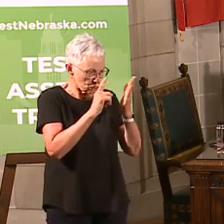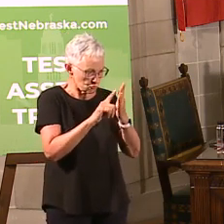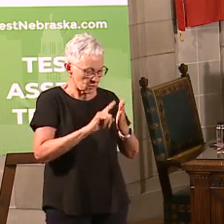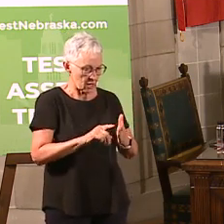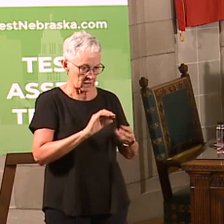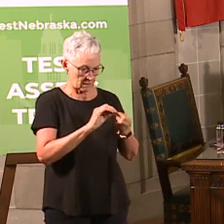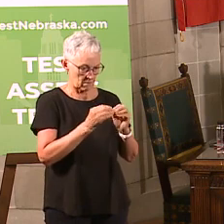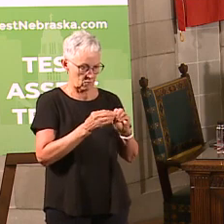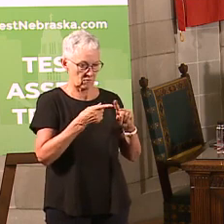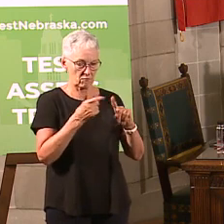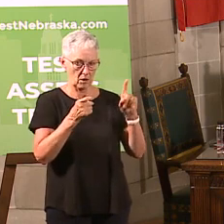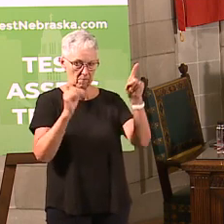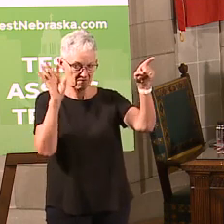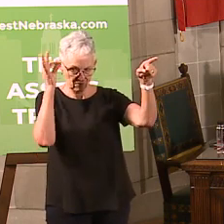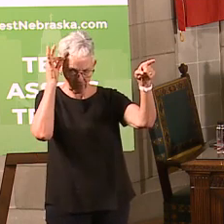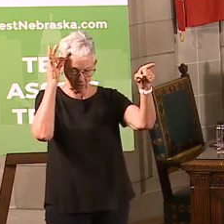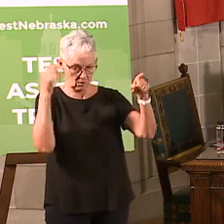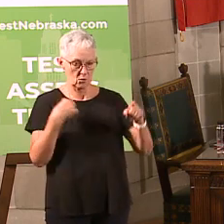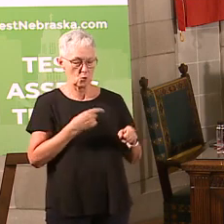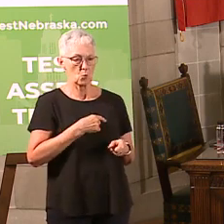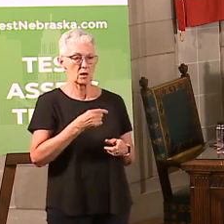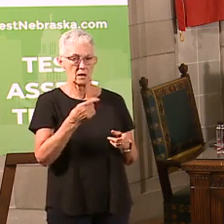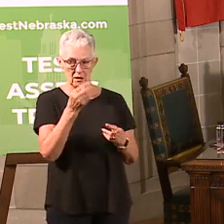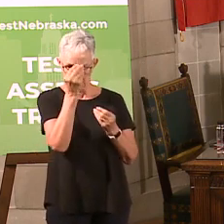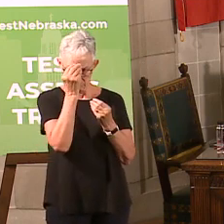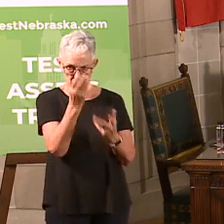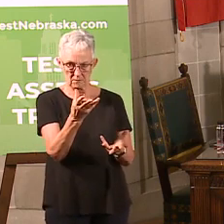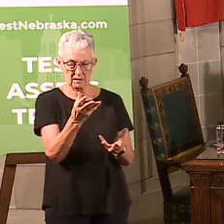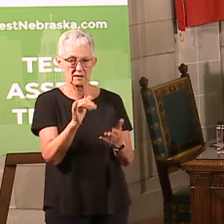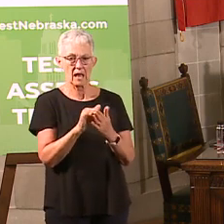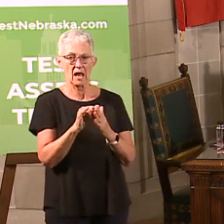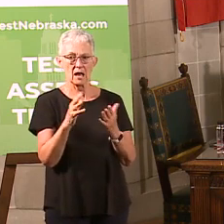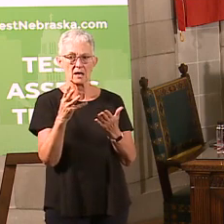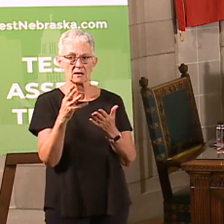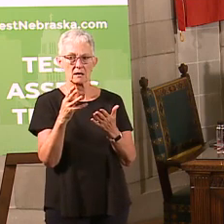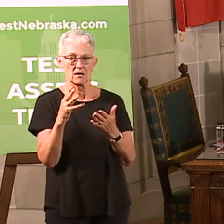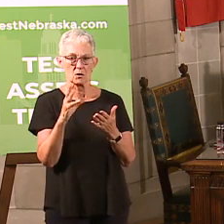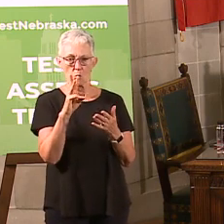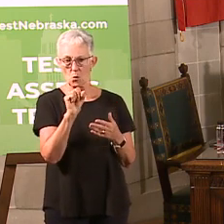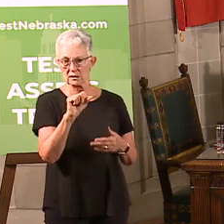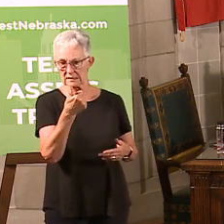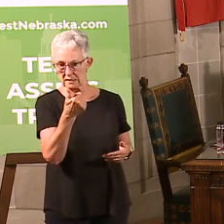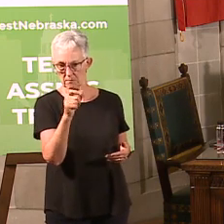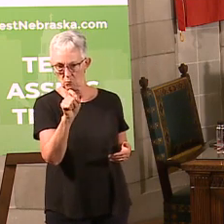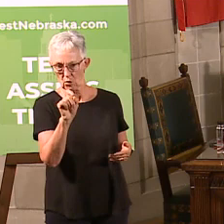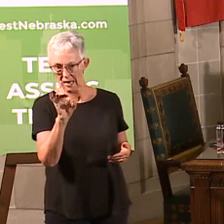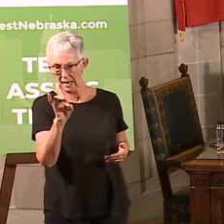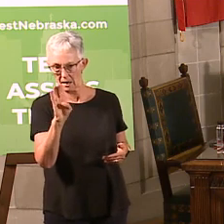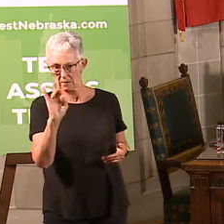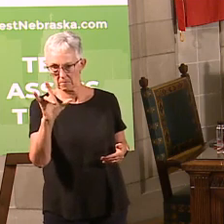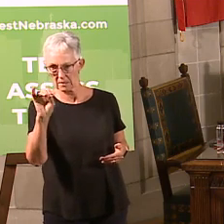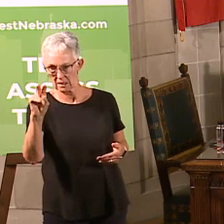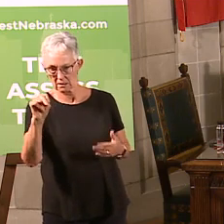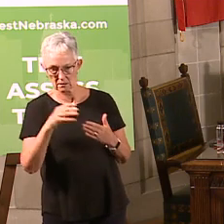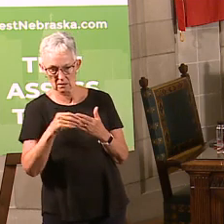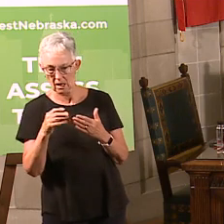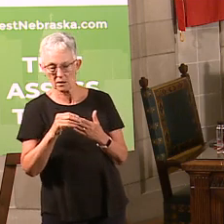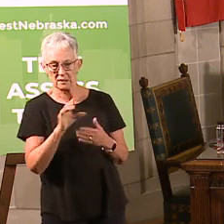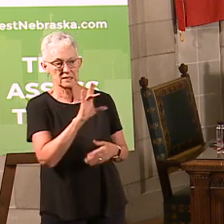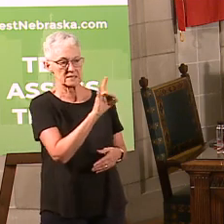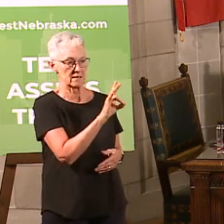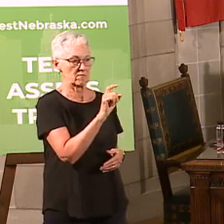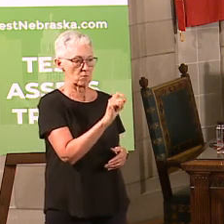the federal government, and so we had reported that the total amount of aid coming to the state was $10.8 billion. We want to adjust that to $7.8